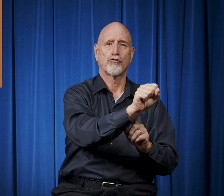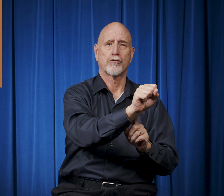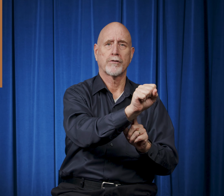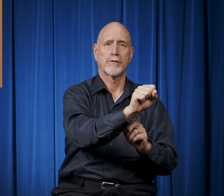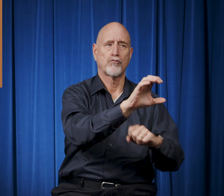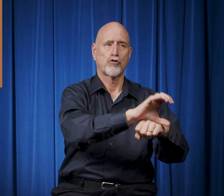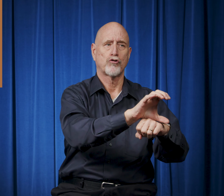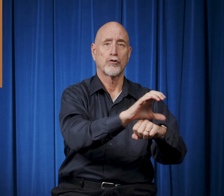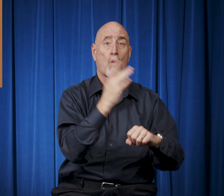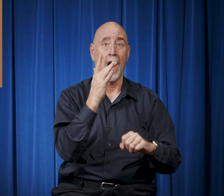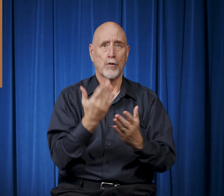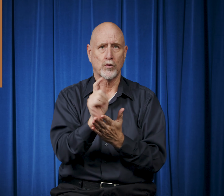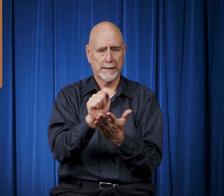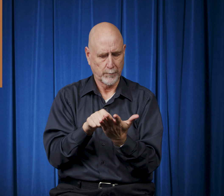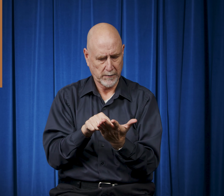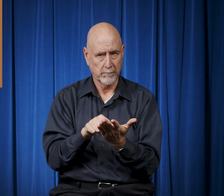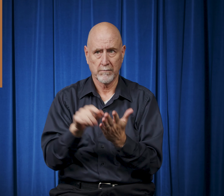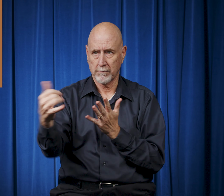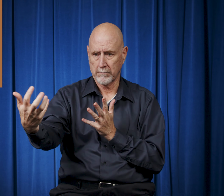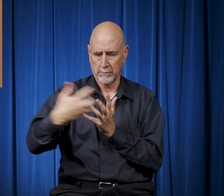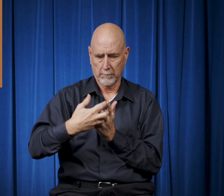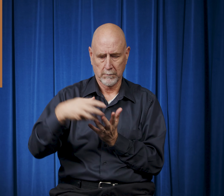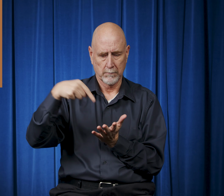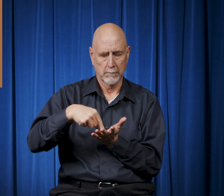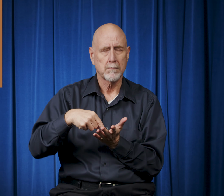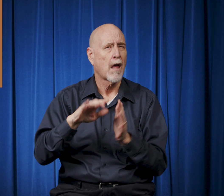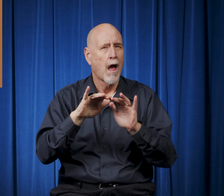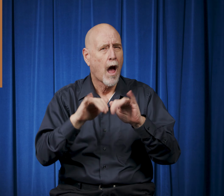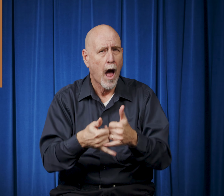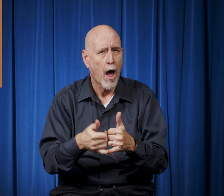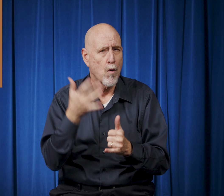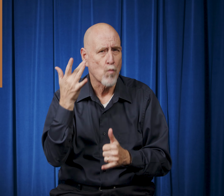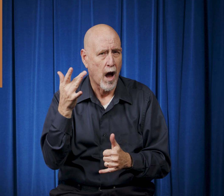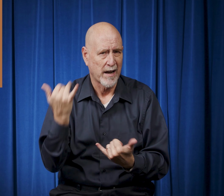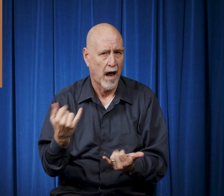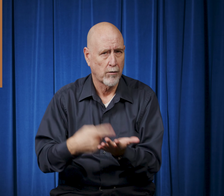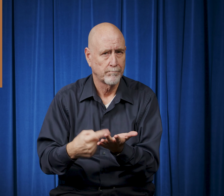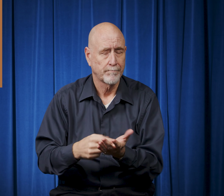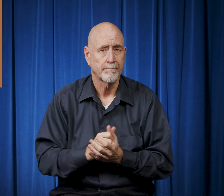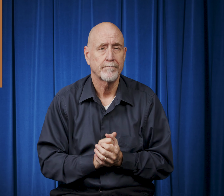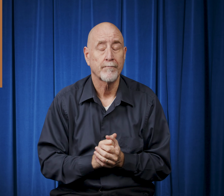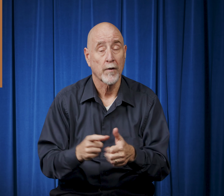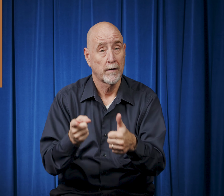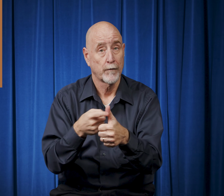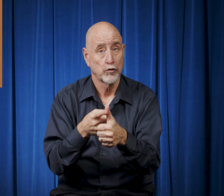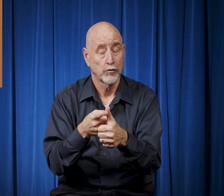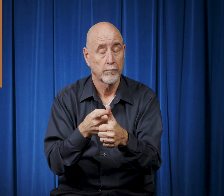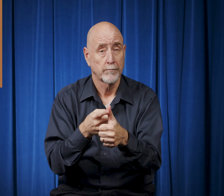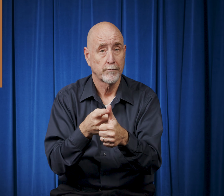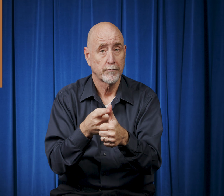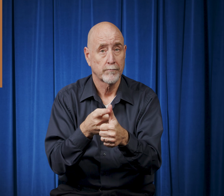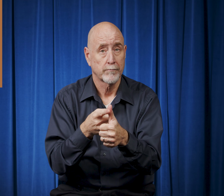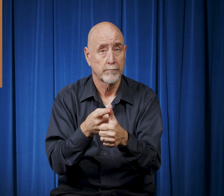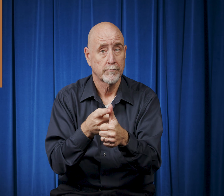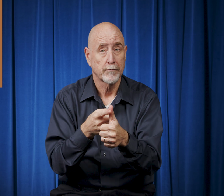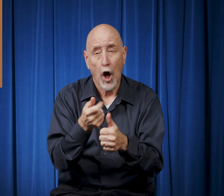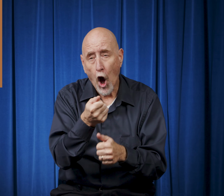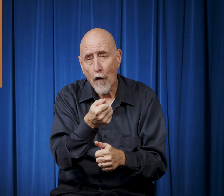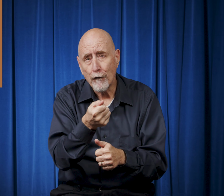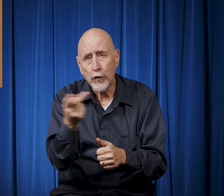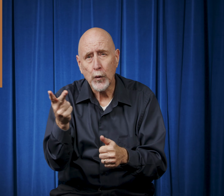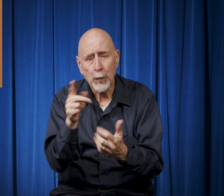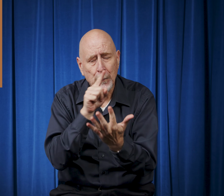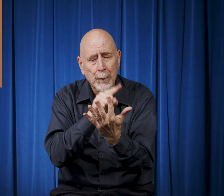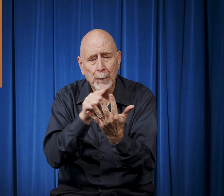New Testament. So let's look at how and why. First, it is possible that a few aspects